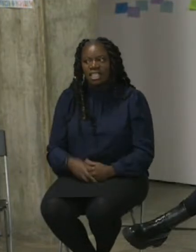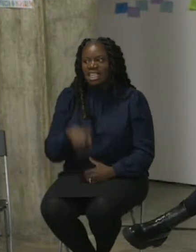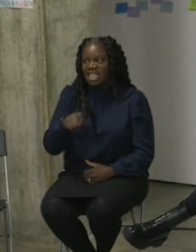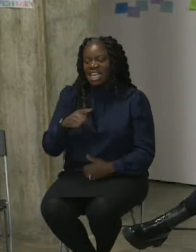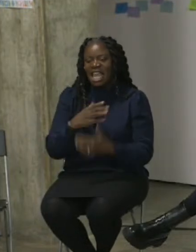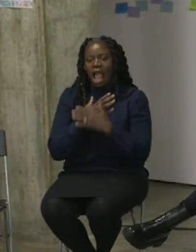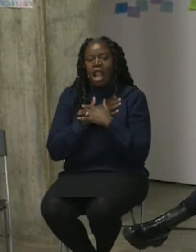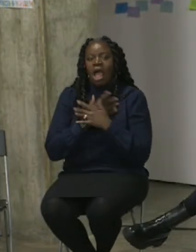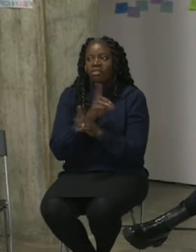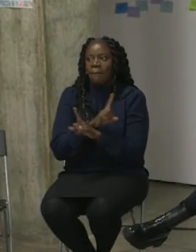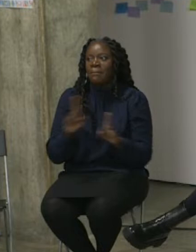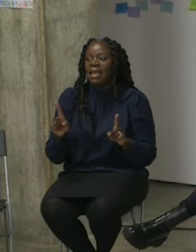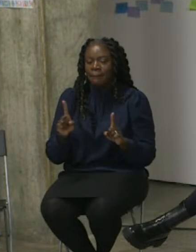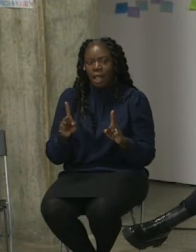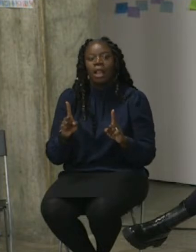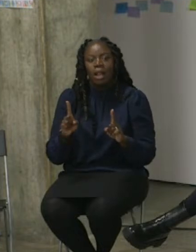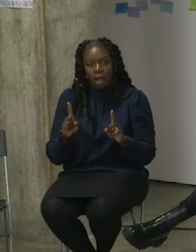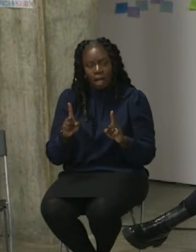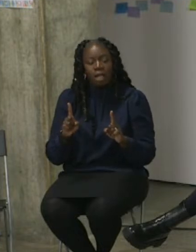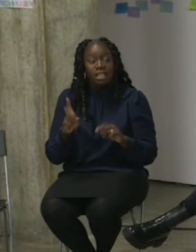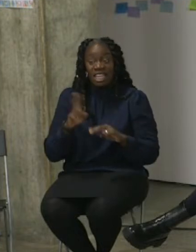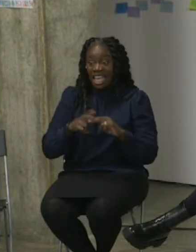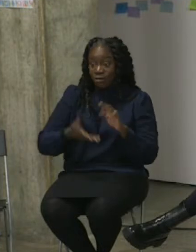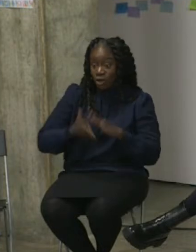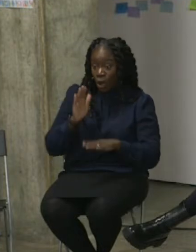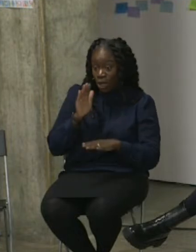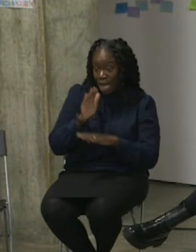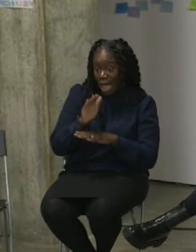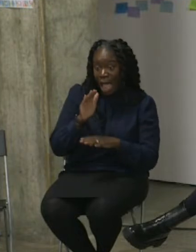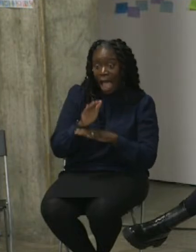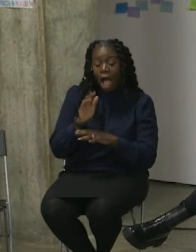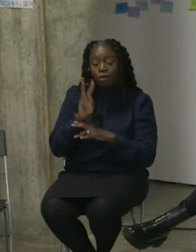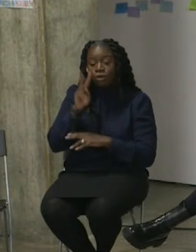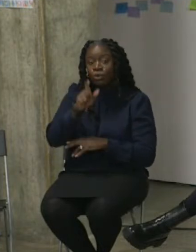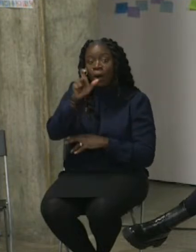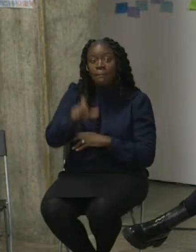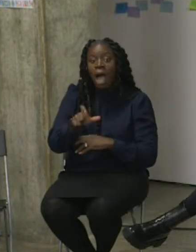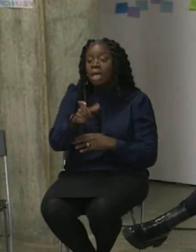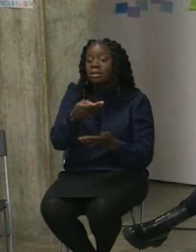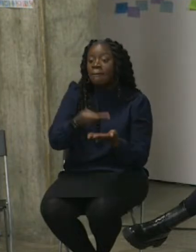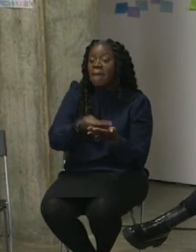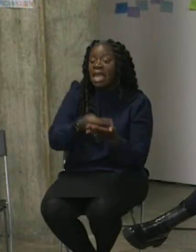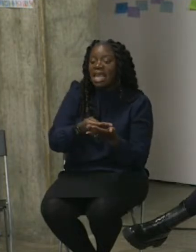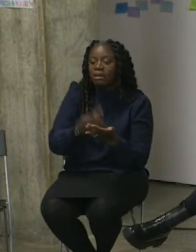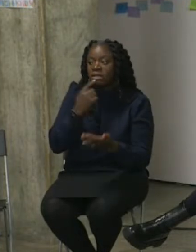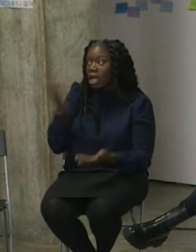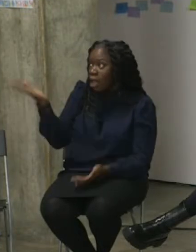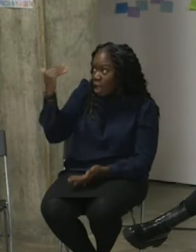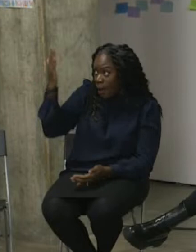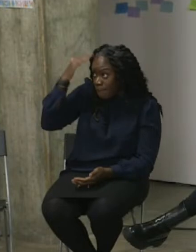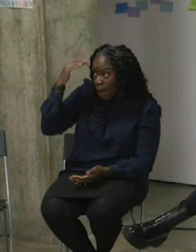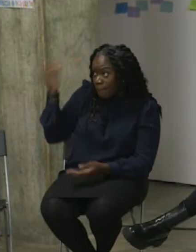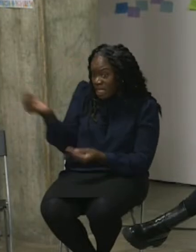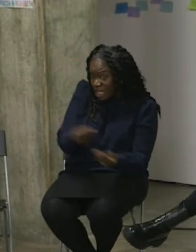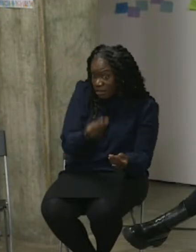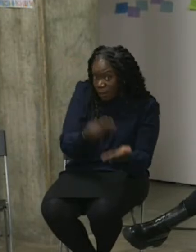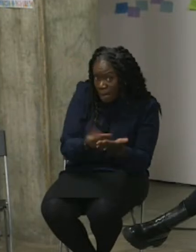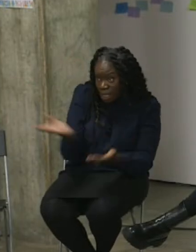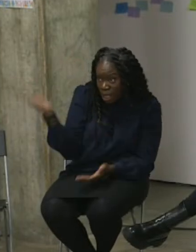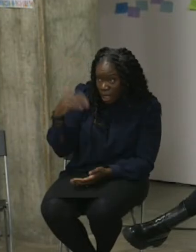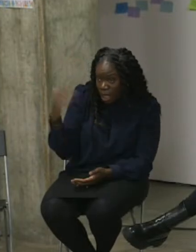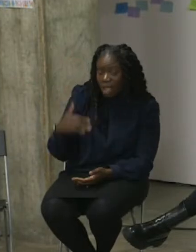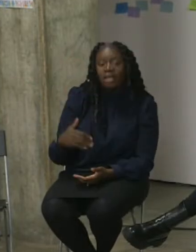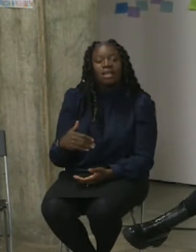loved people, and you know, and if we were going out and I saw somebody begging, he'd say, Mum, give them some money.